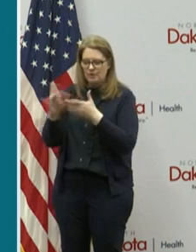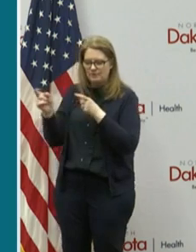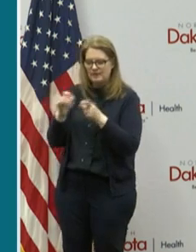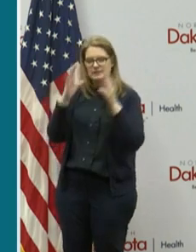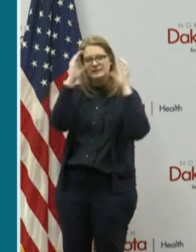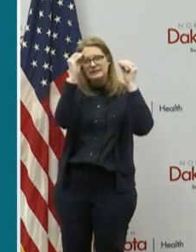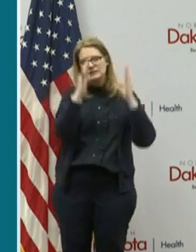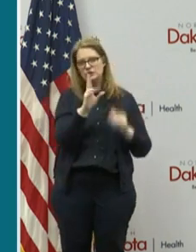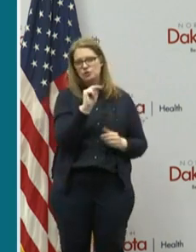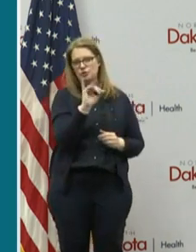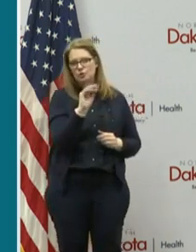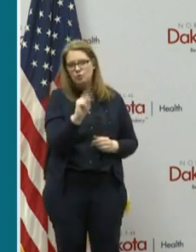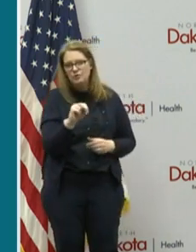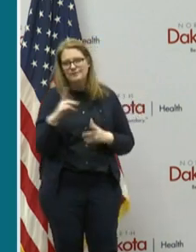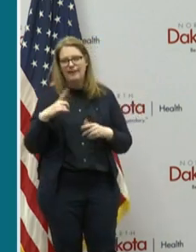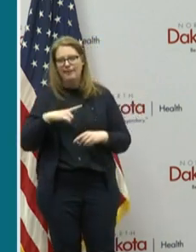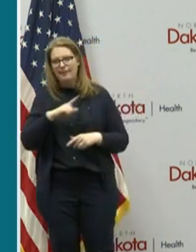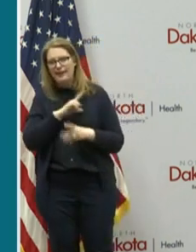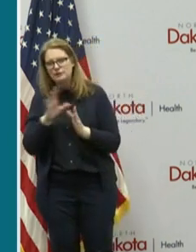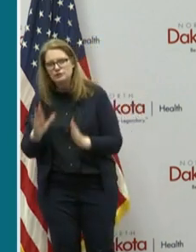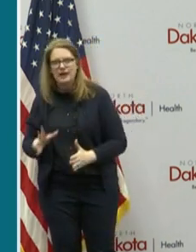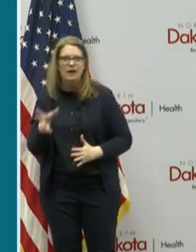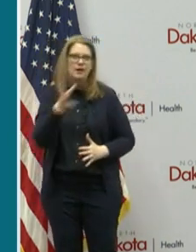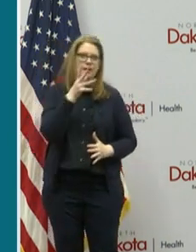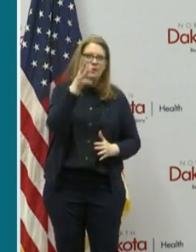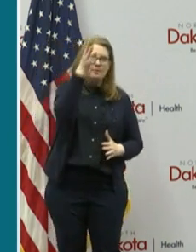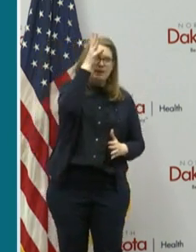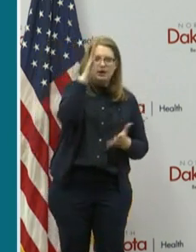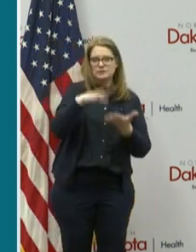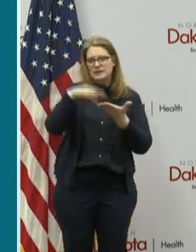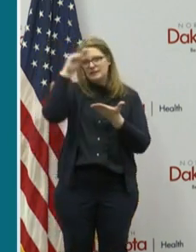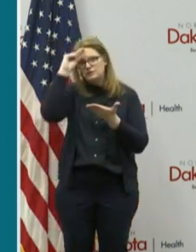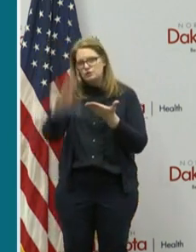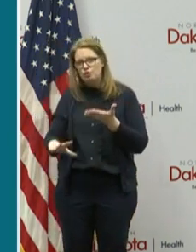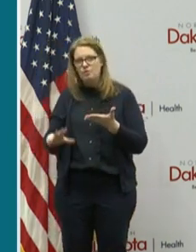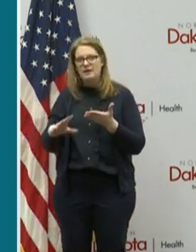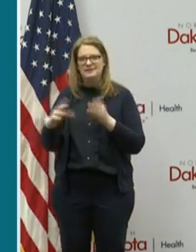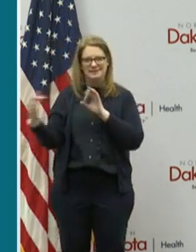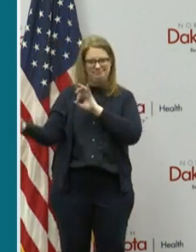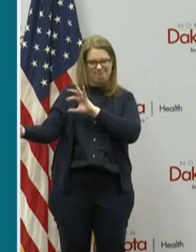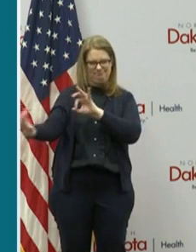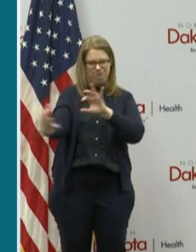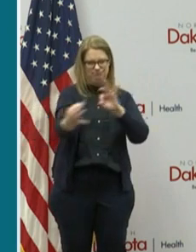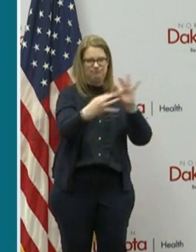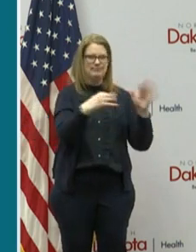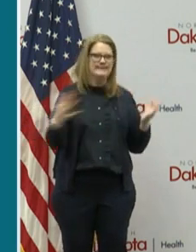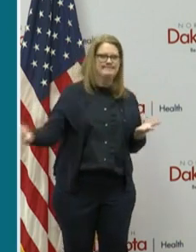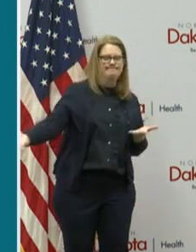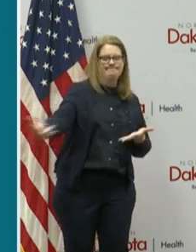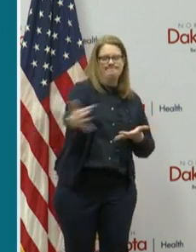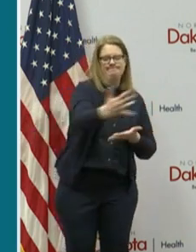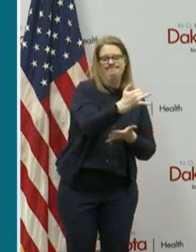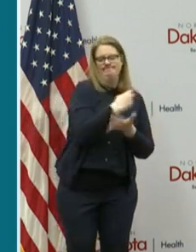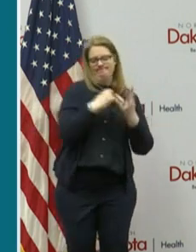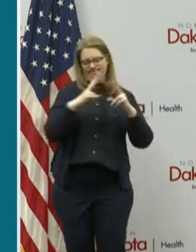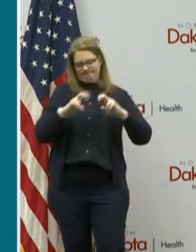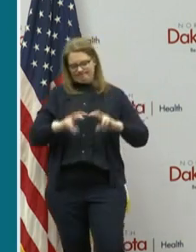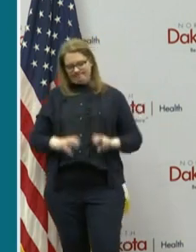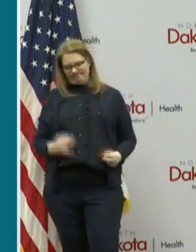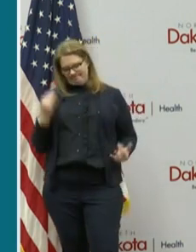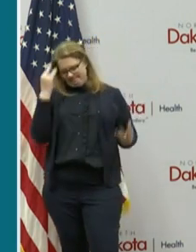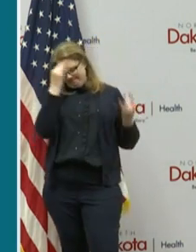union, school board members, legislators, parents, and students all provided input into this decision. And of course, it's certainly